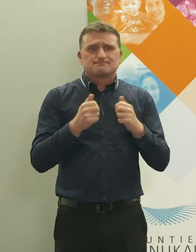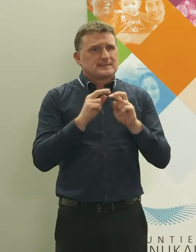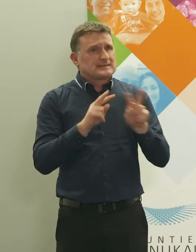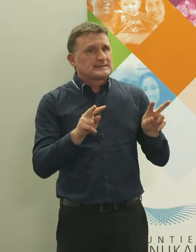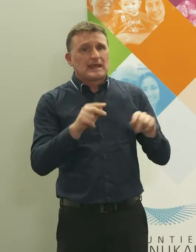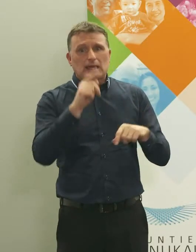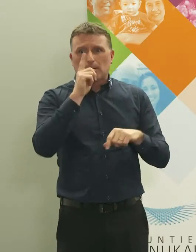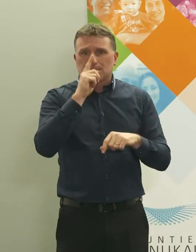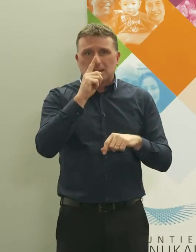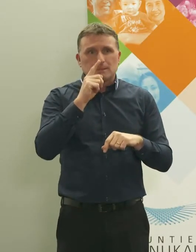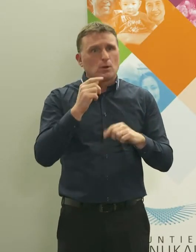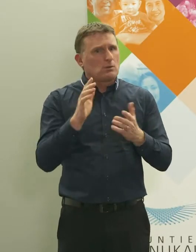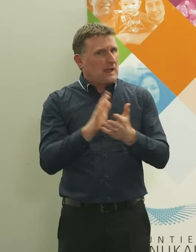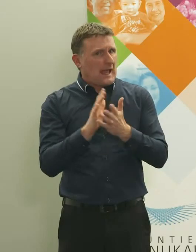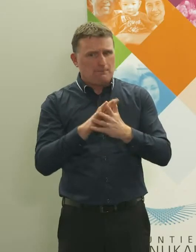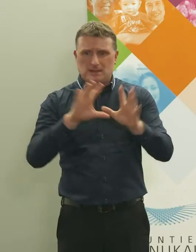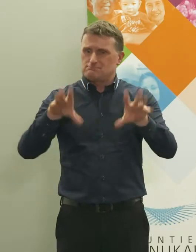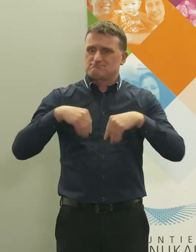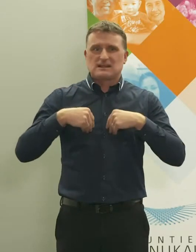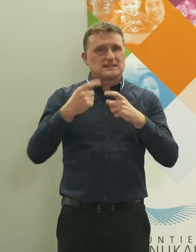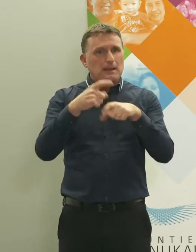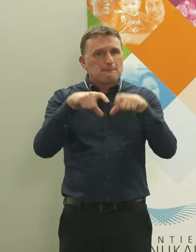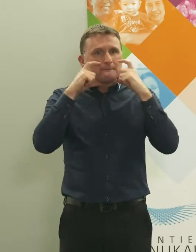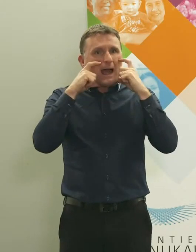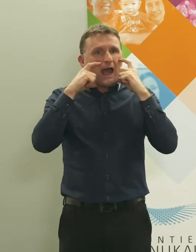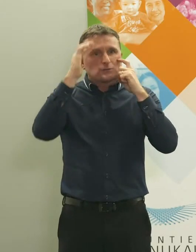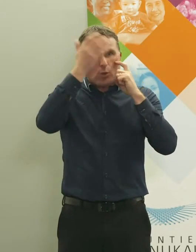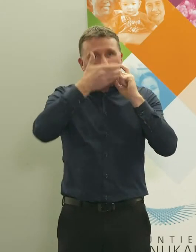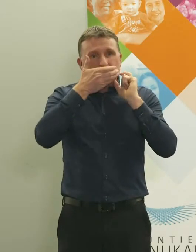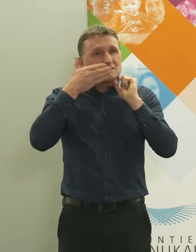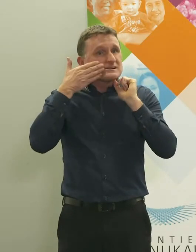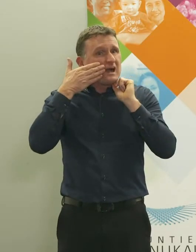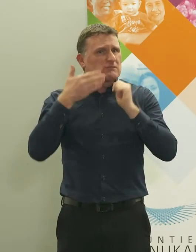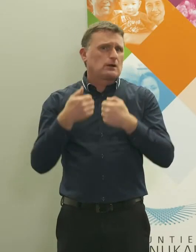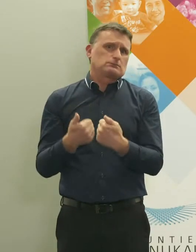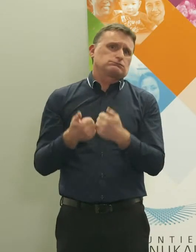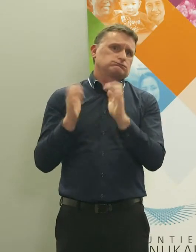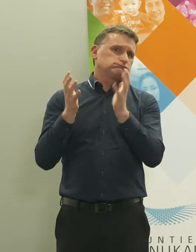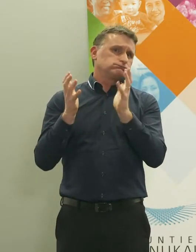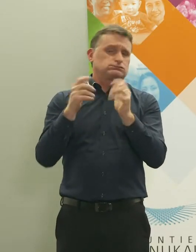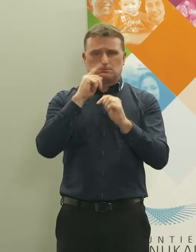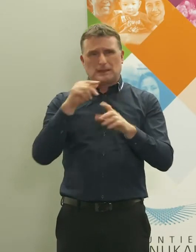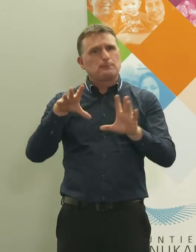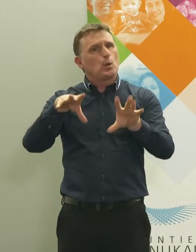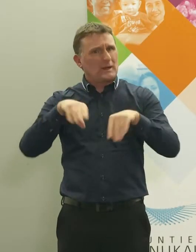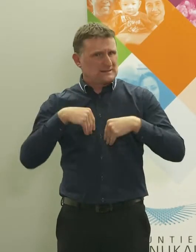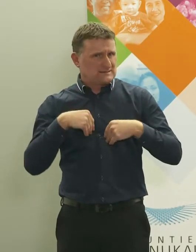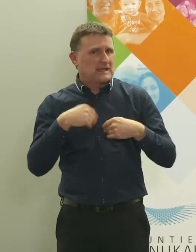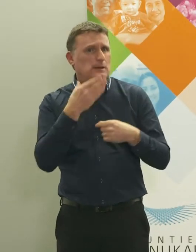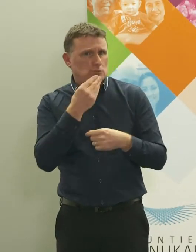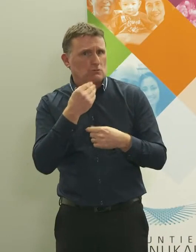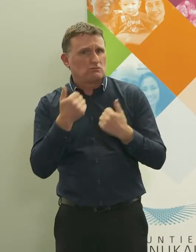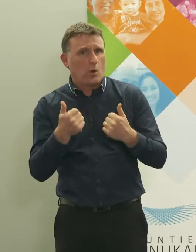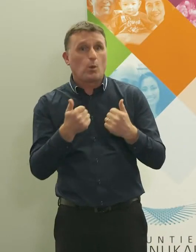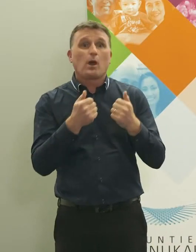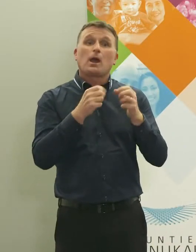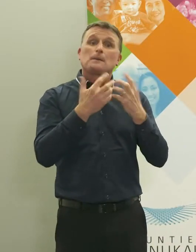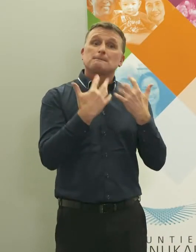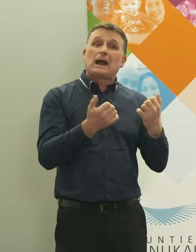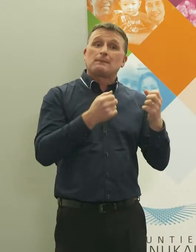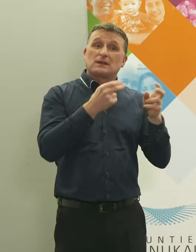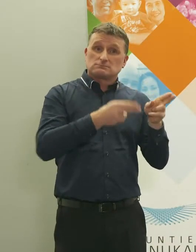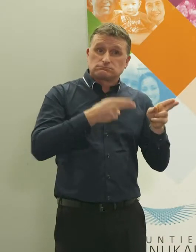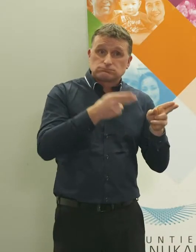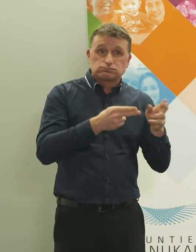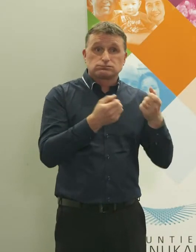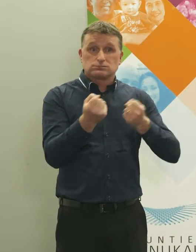taken to the use of masks and face coverings. We're seeing great use of them on public transport and also when people are